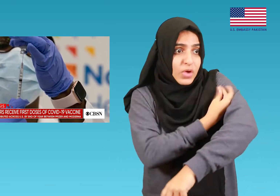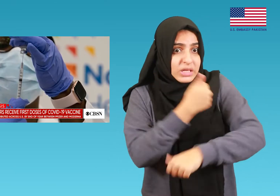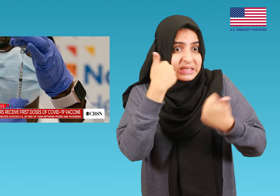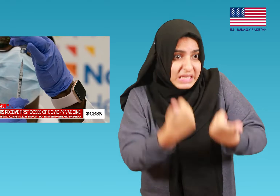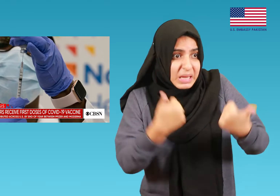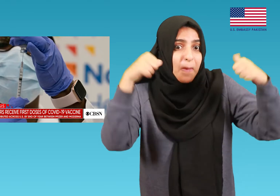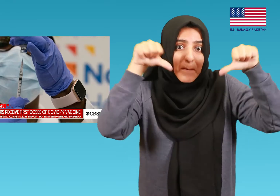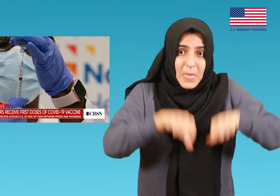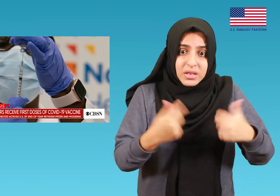vaccine works.